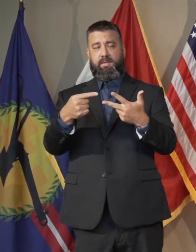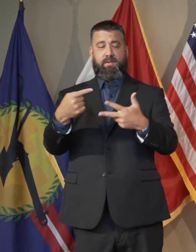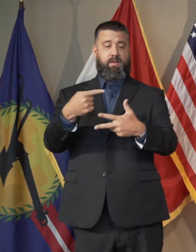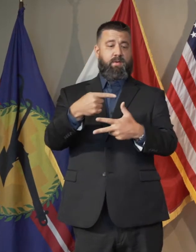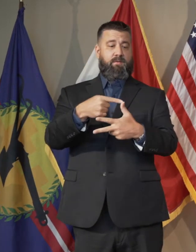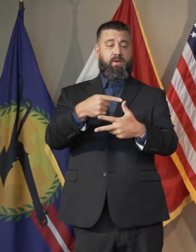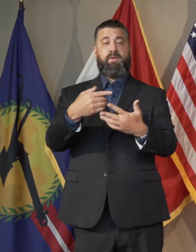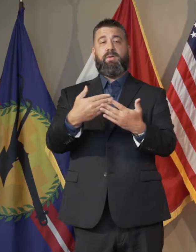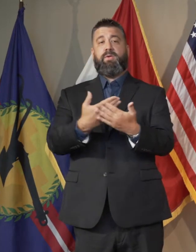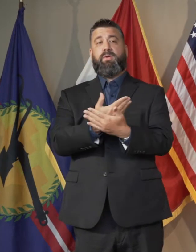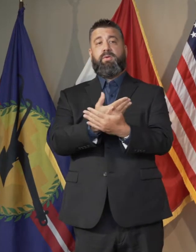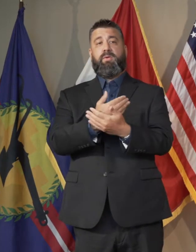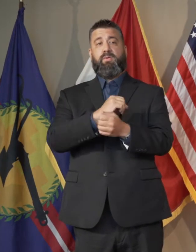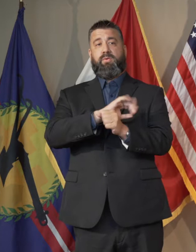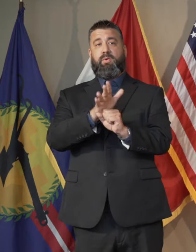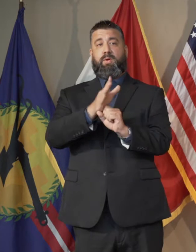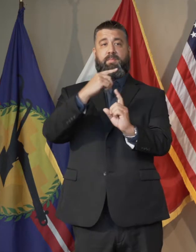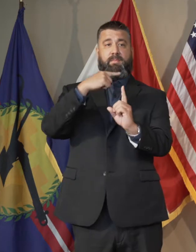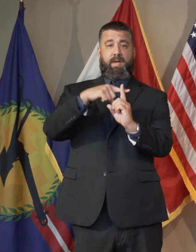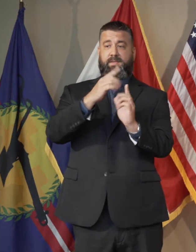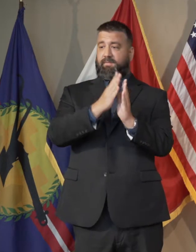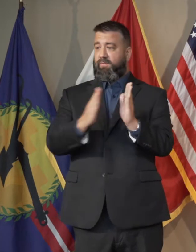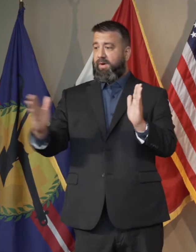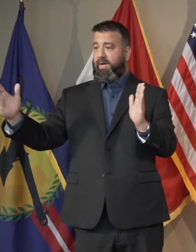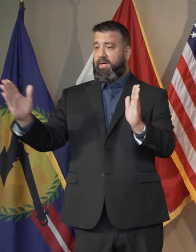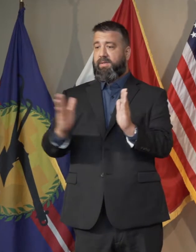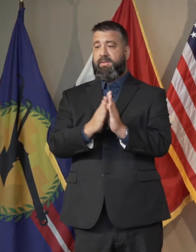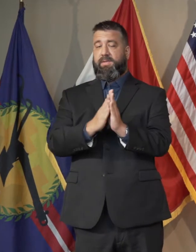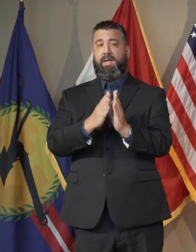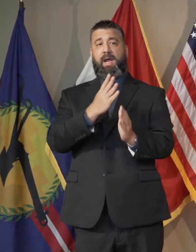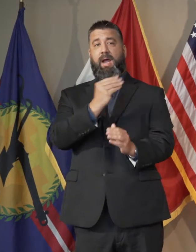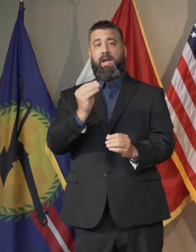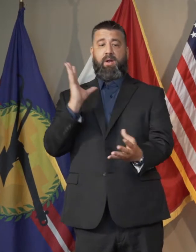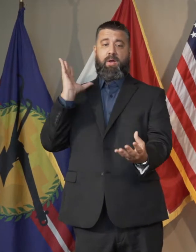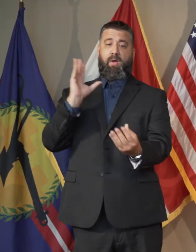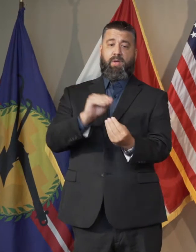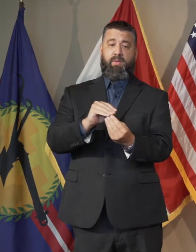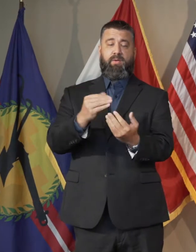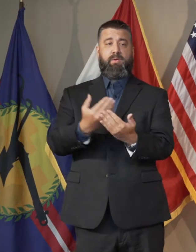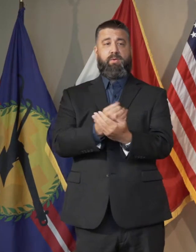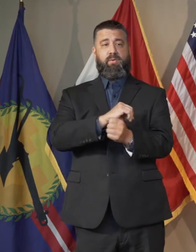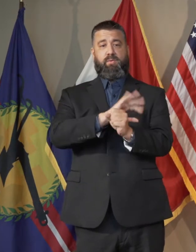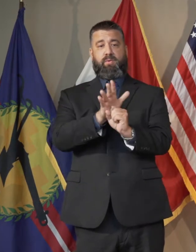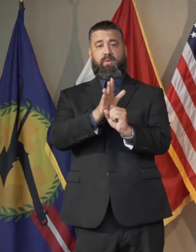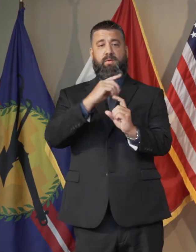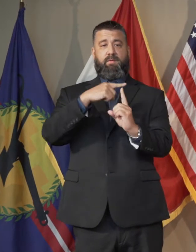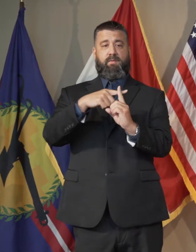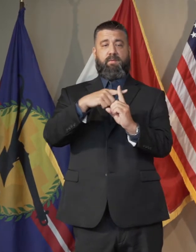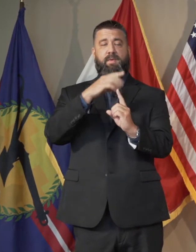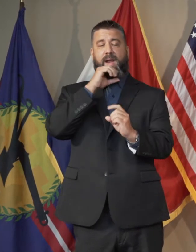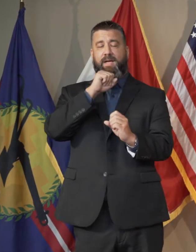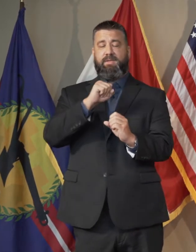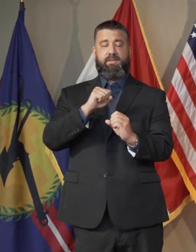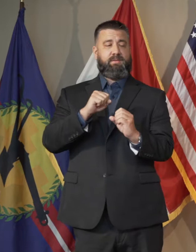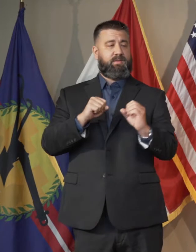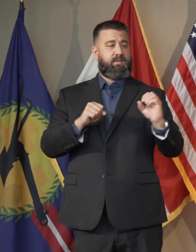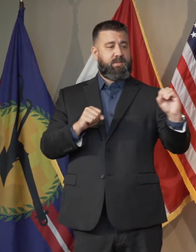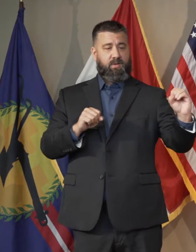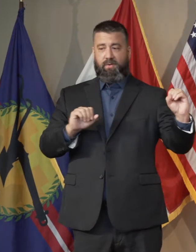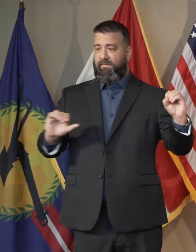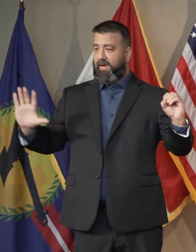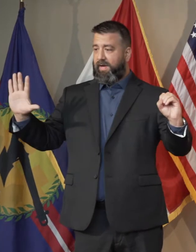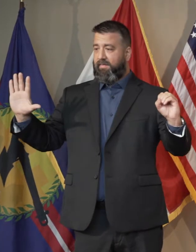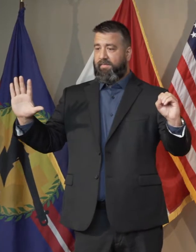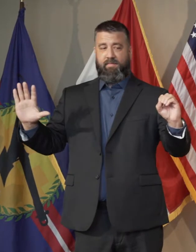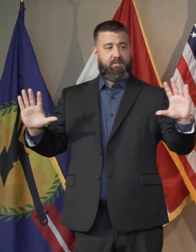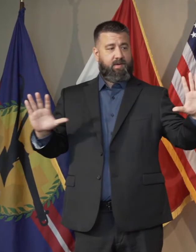case positivity range and new cases total for age ranges 0 to 5, 5